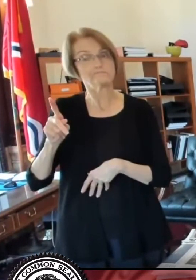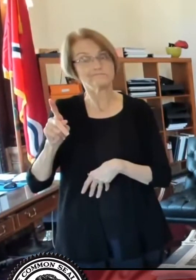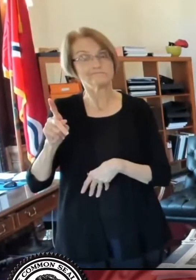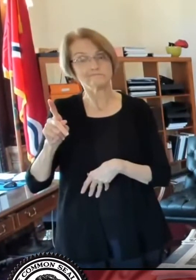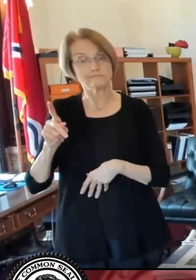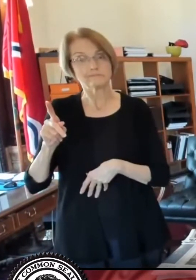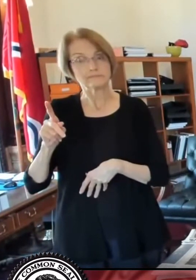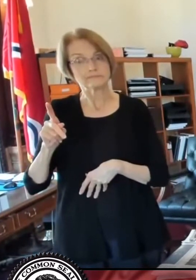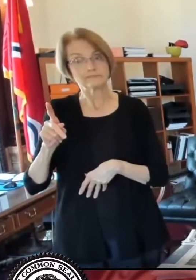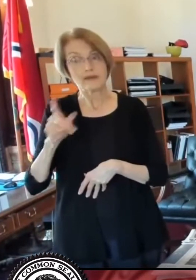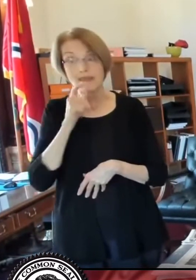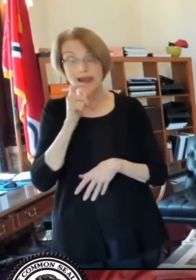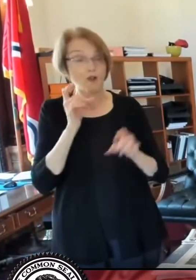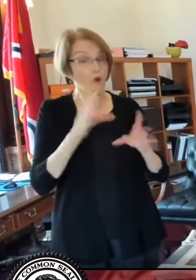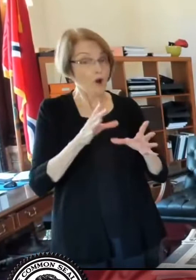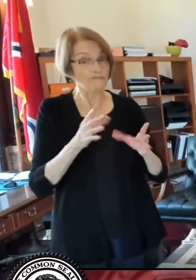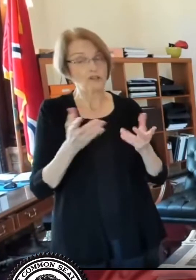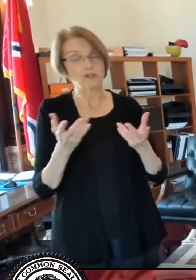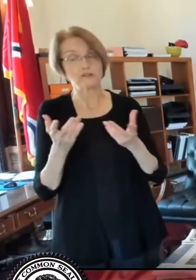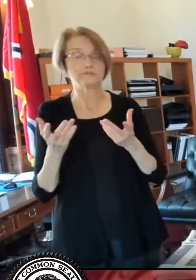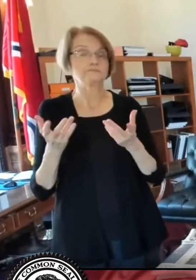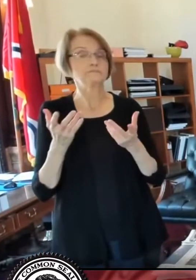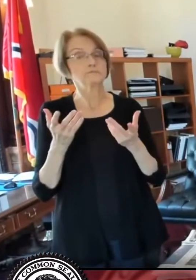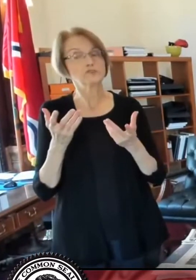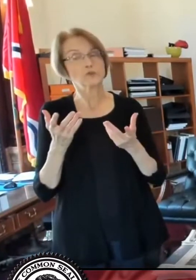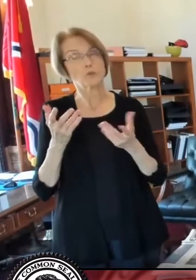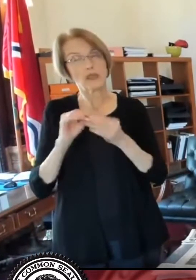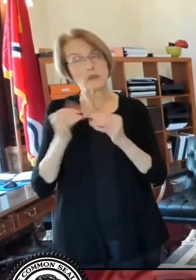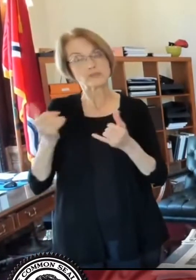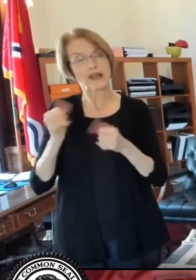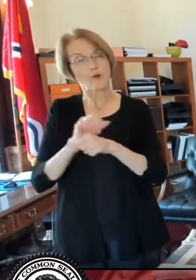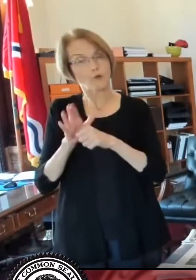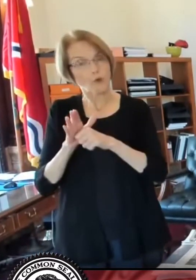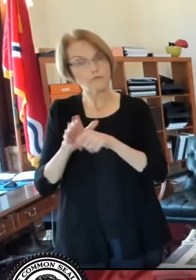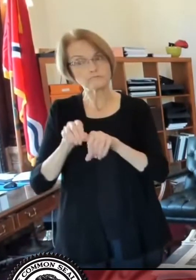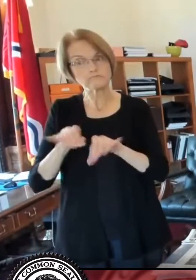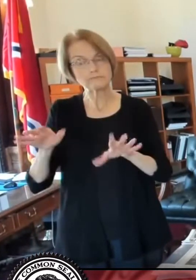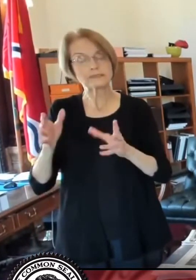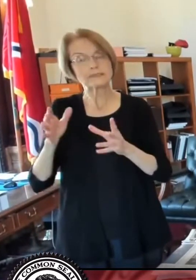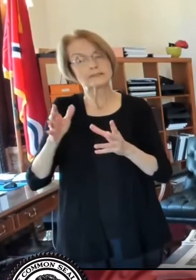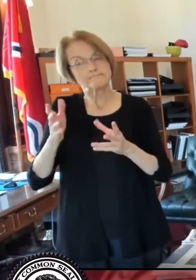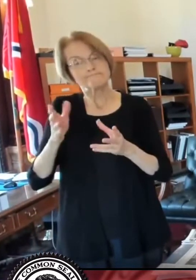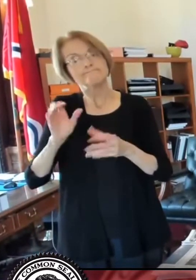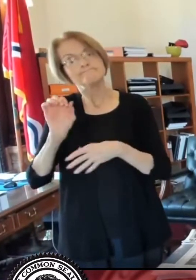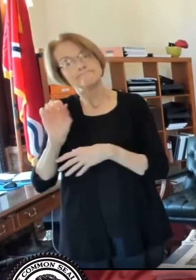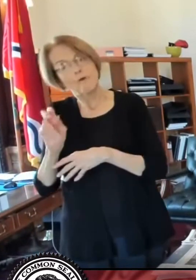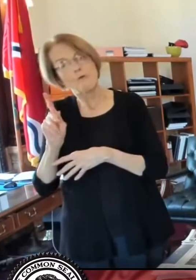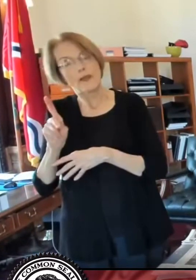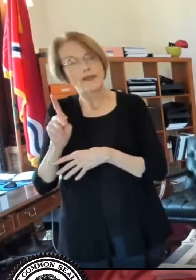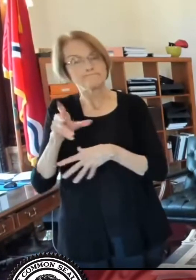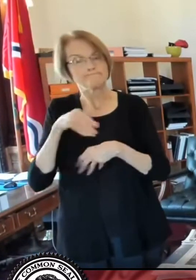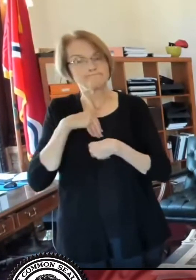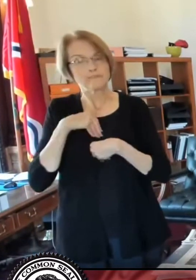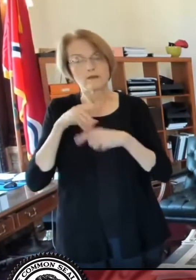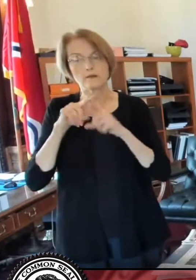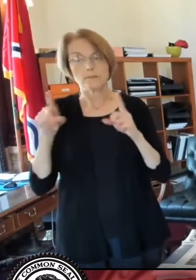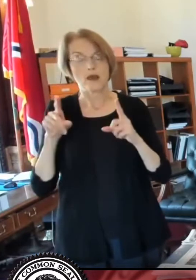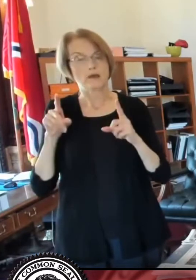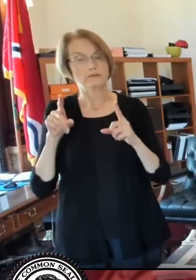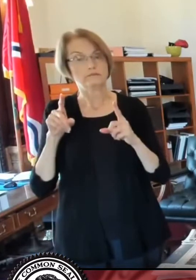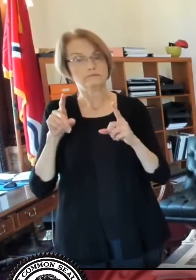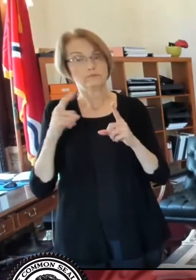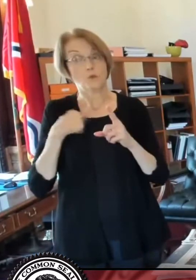but they're not awful. So they're at a tolerable level. So we hope that we do not see an